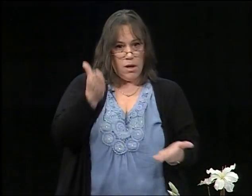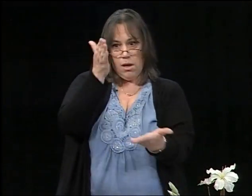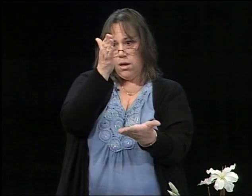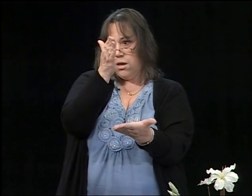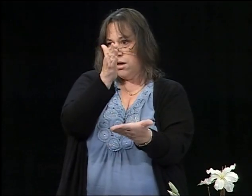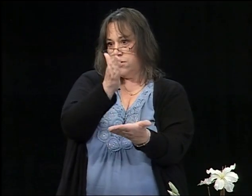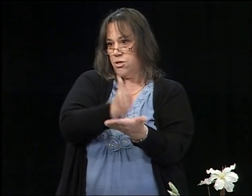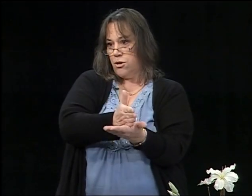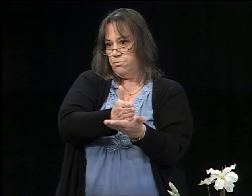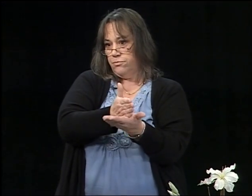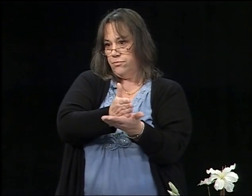And stop.